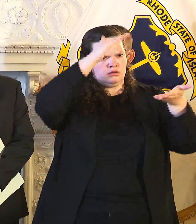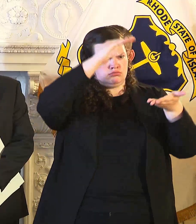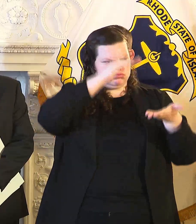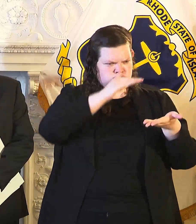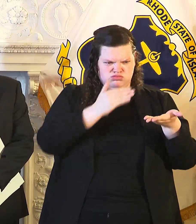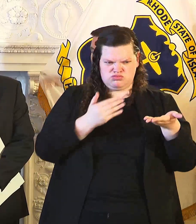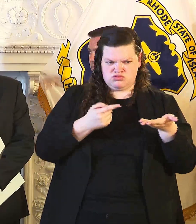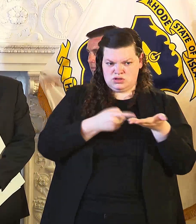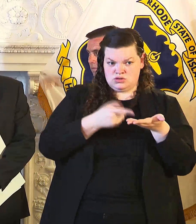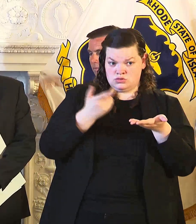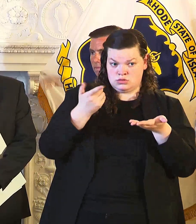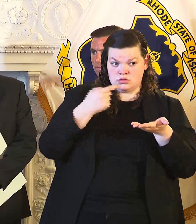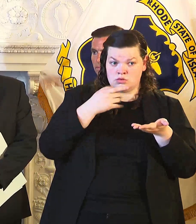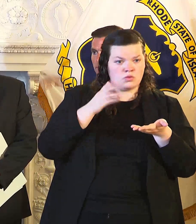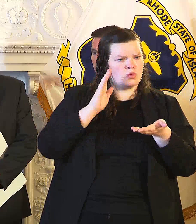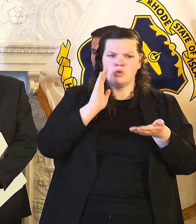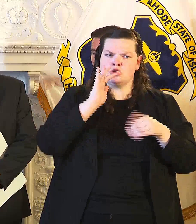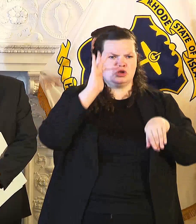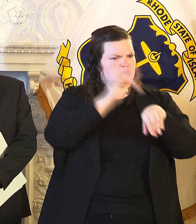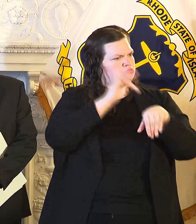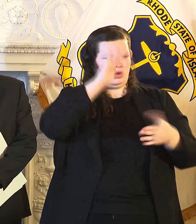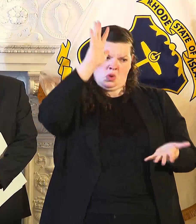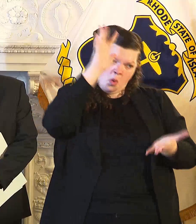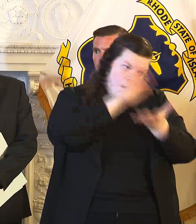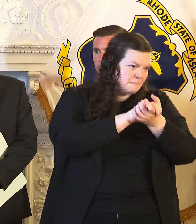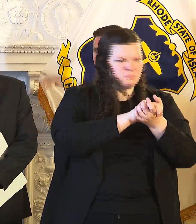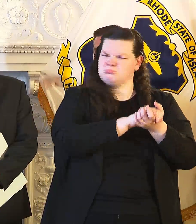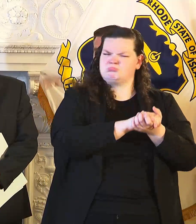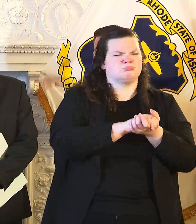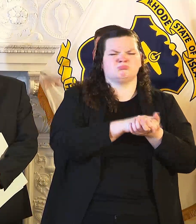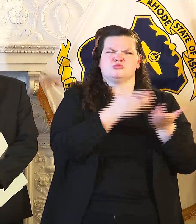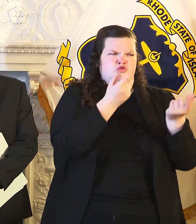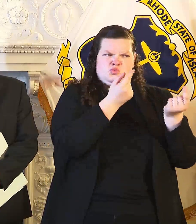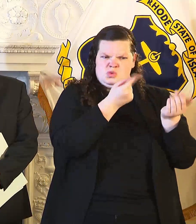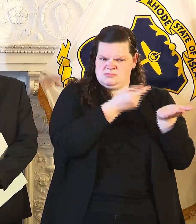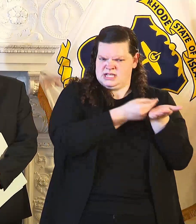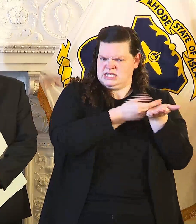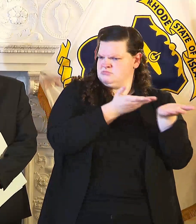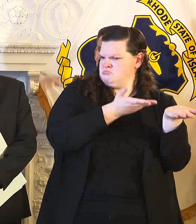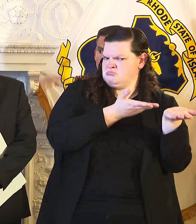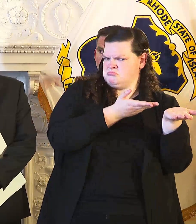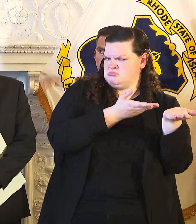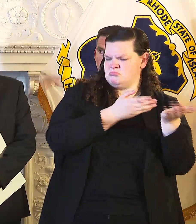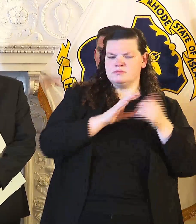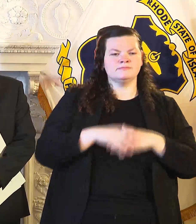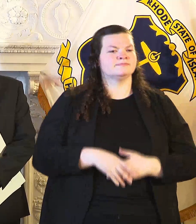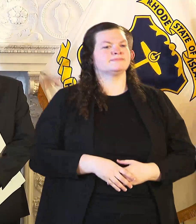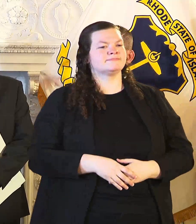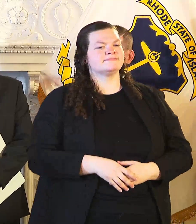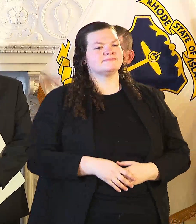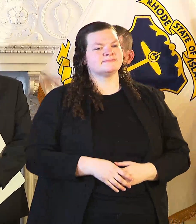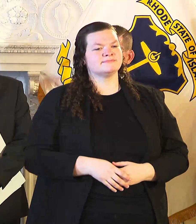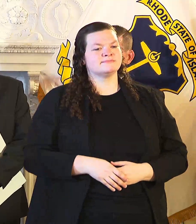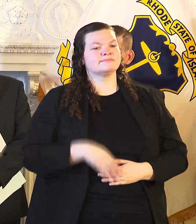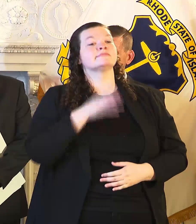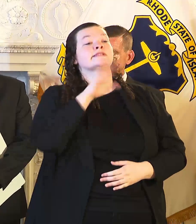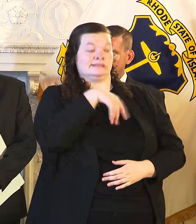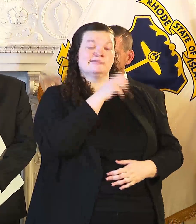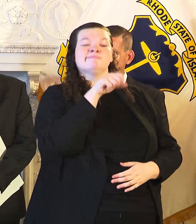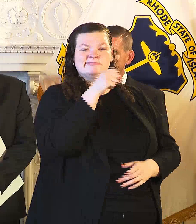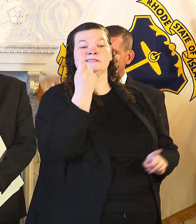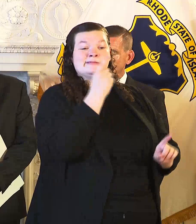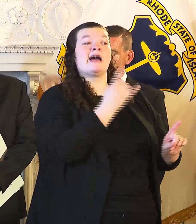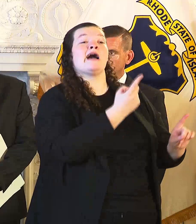used or might not be used? Well, I think that's part of the good news today, right, is that because the question had been asked, will the Washington